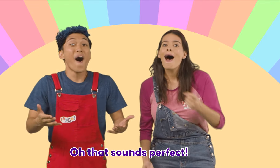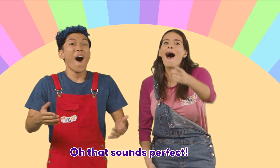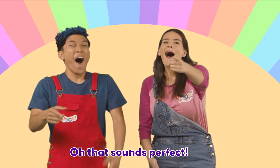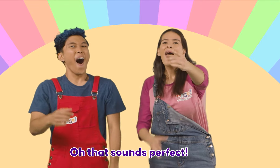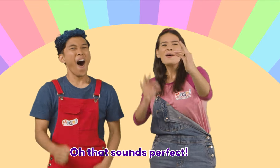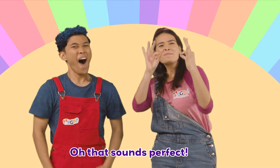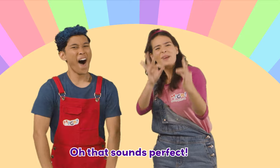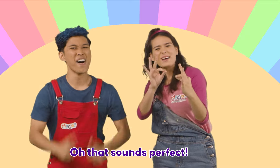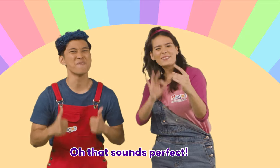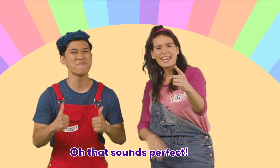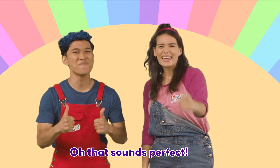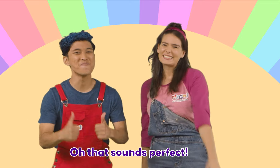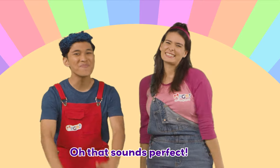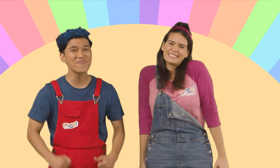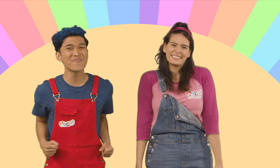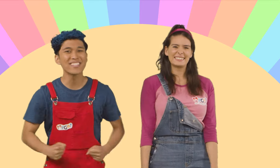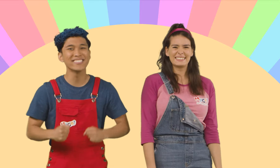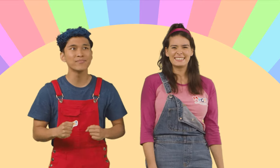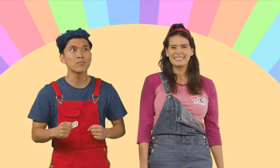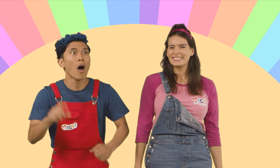Oh, that sounds perfect.